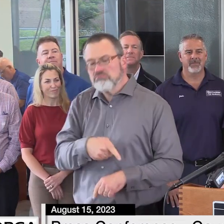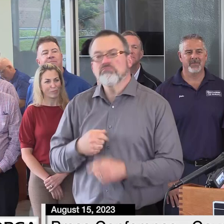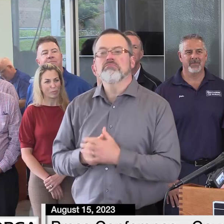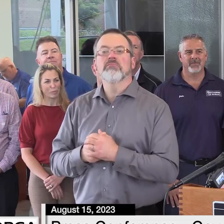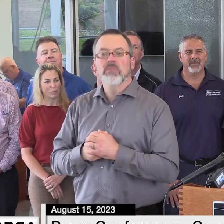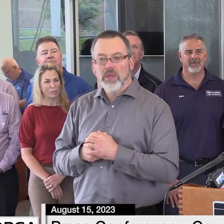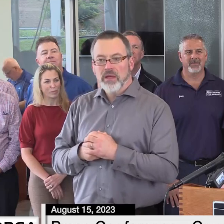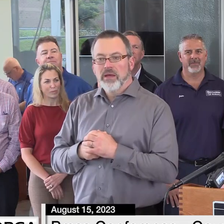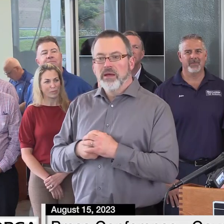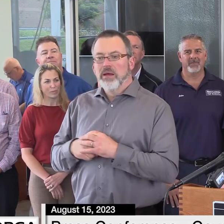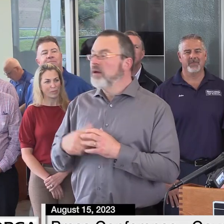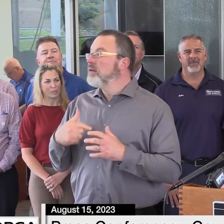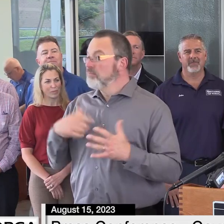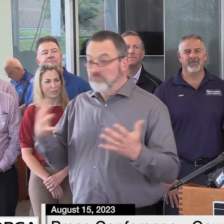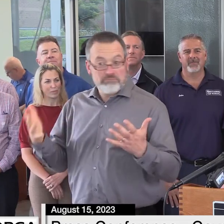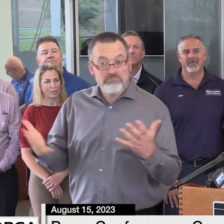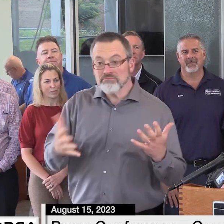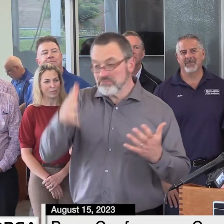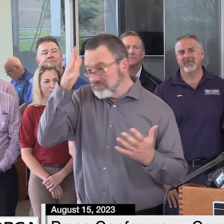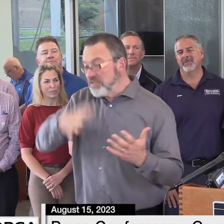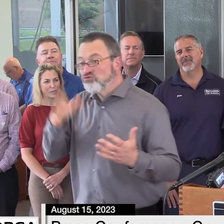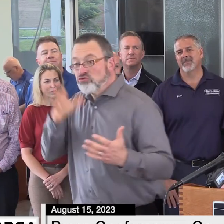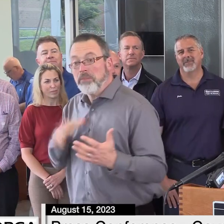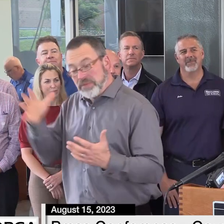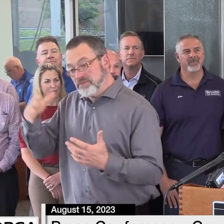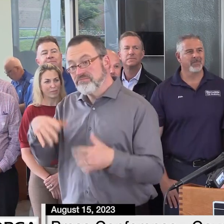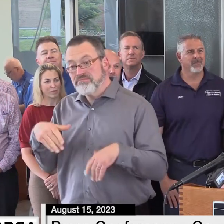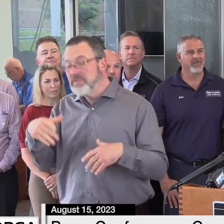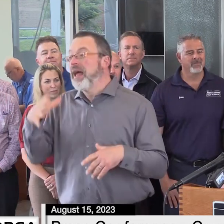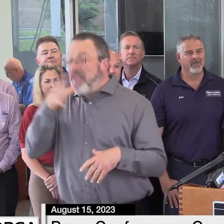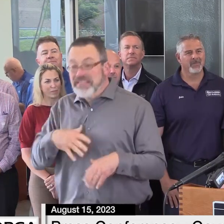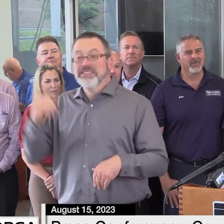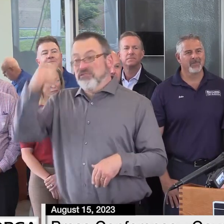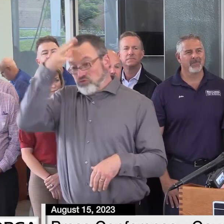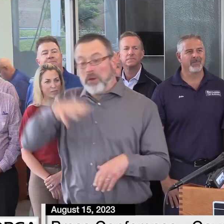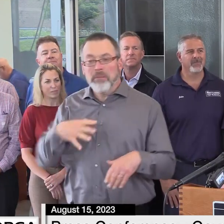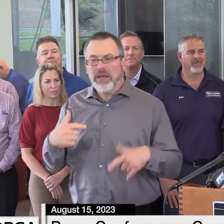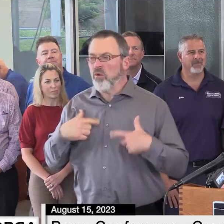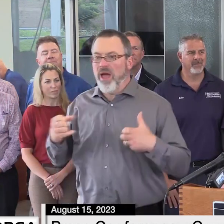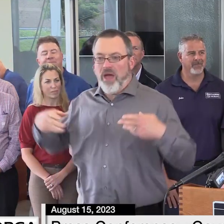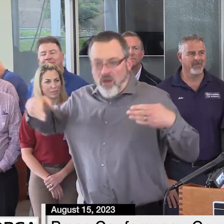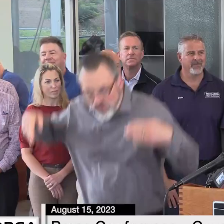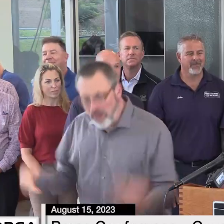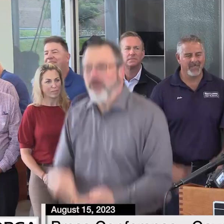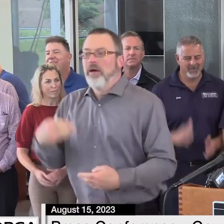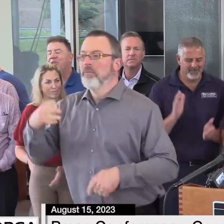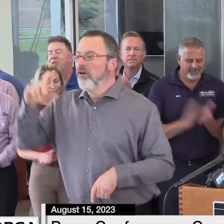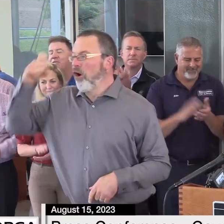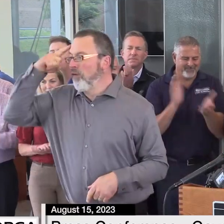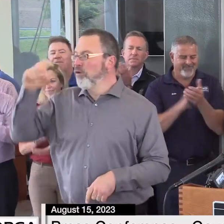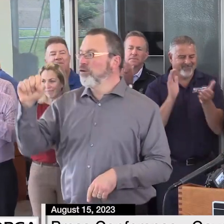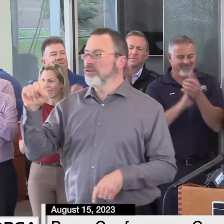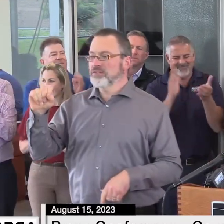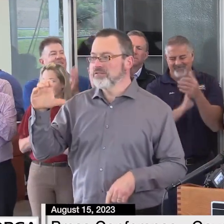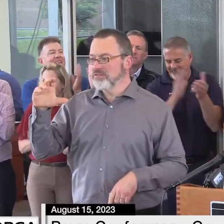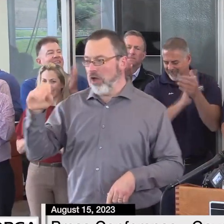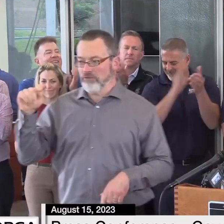Ladies and gentlemen, please welcome Governor Scott.